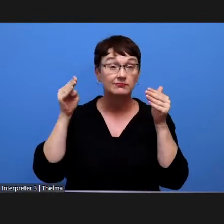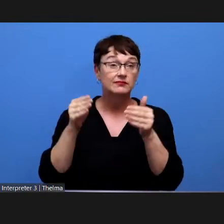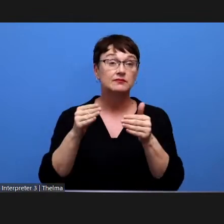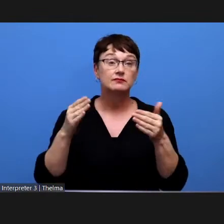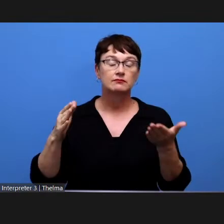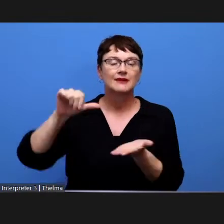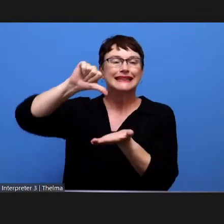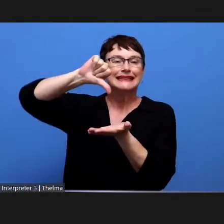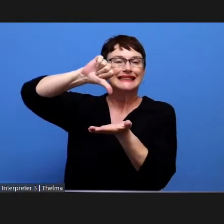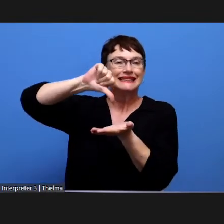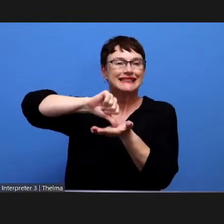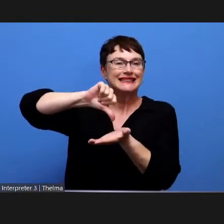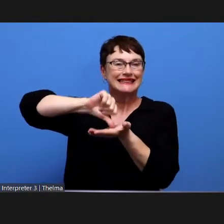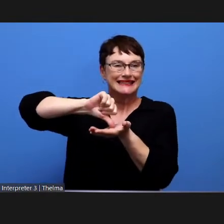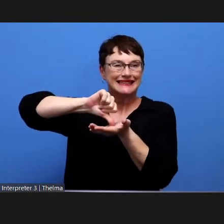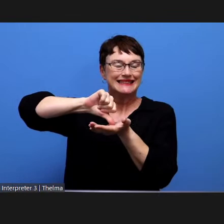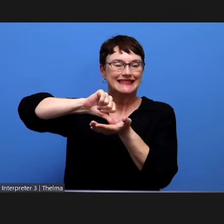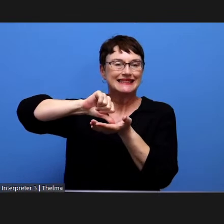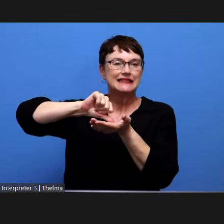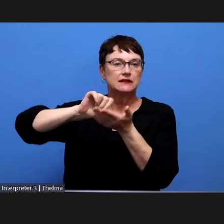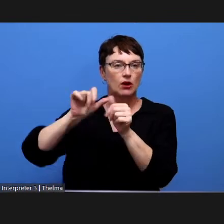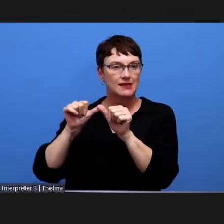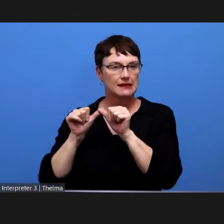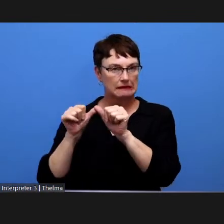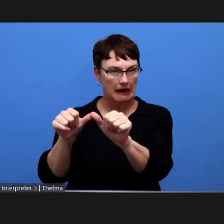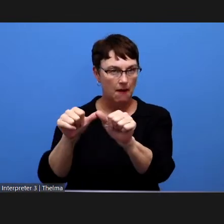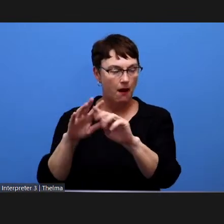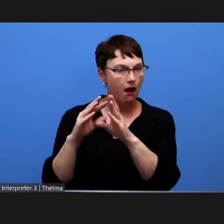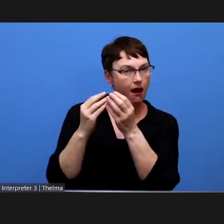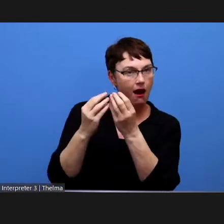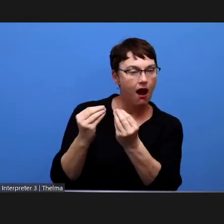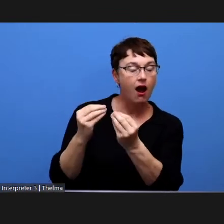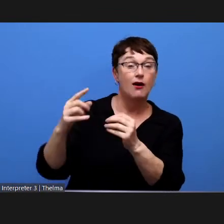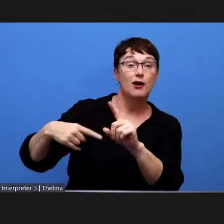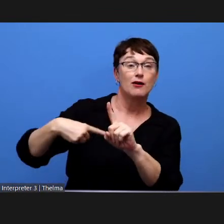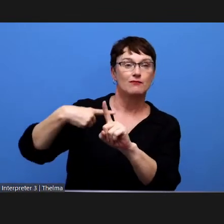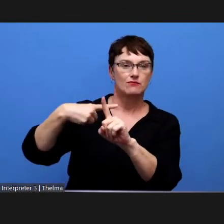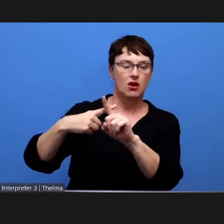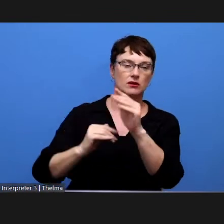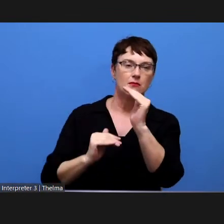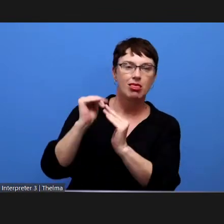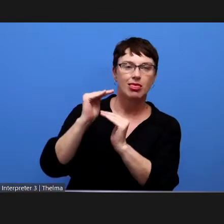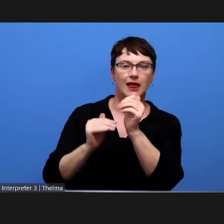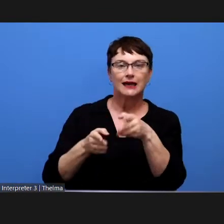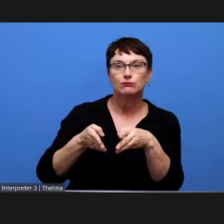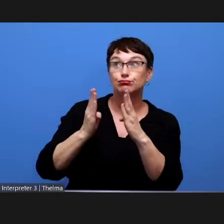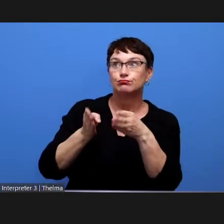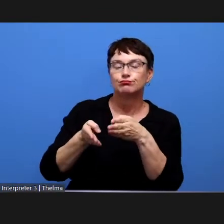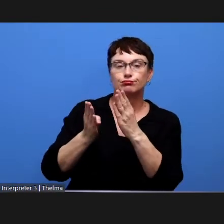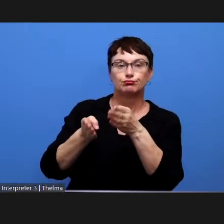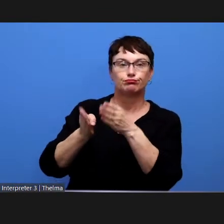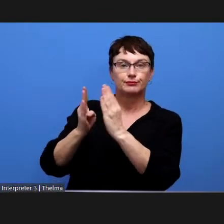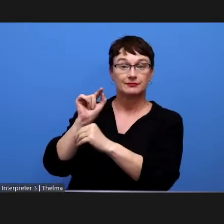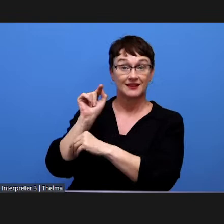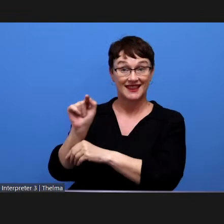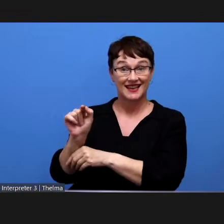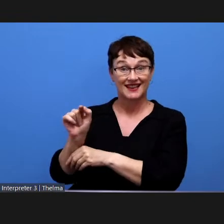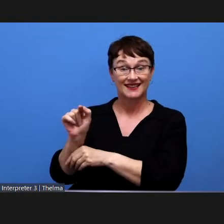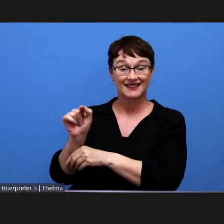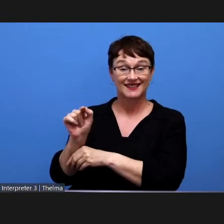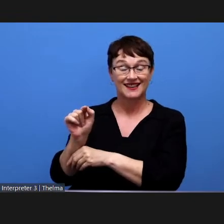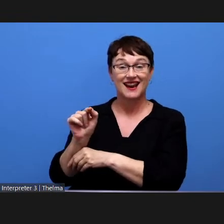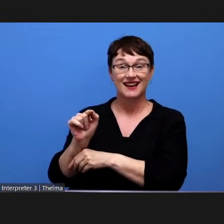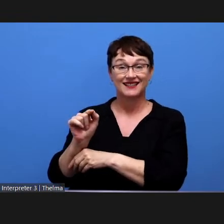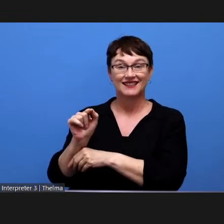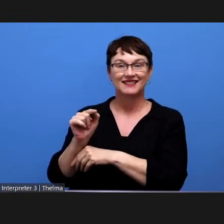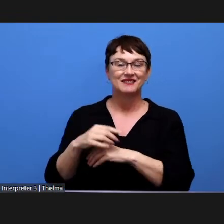cities. And my colleague, Gabriel, will be able to present to us the key messages from that session. Thank you, John. John Paul,